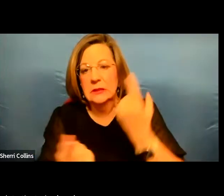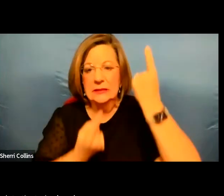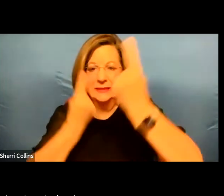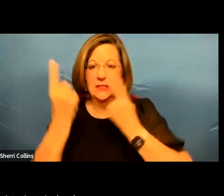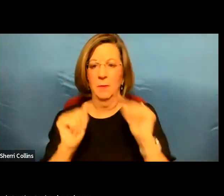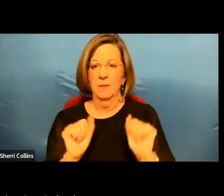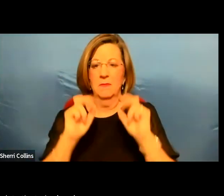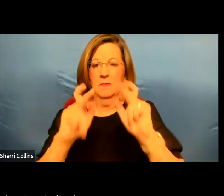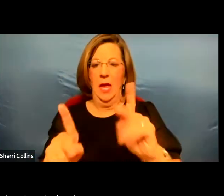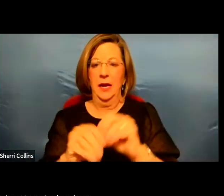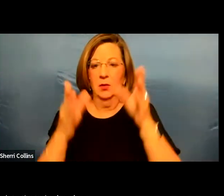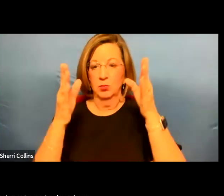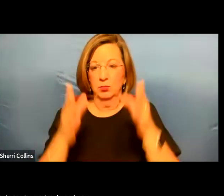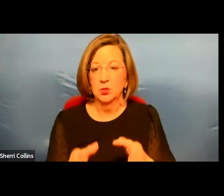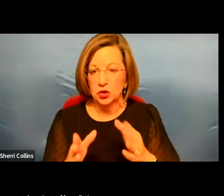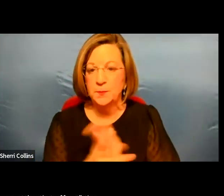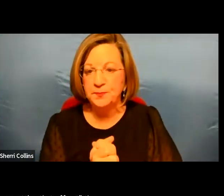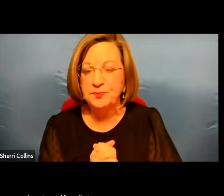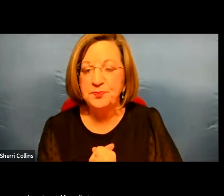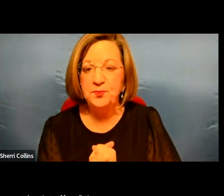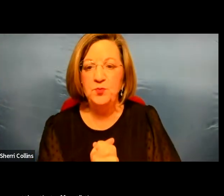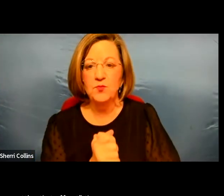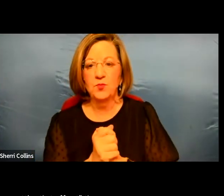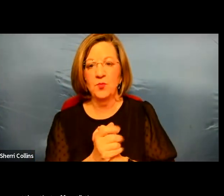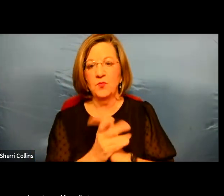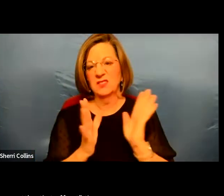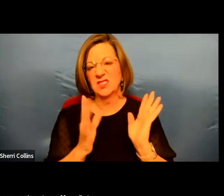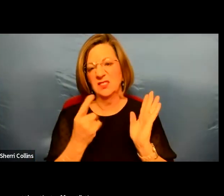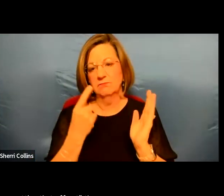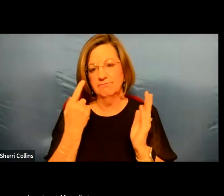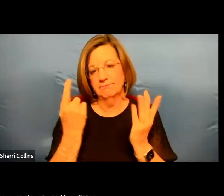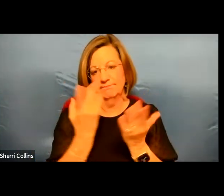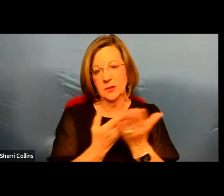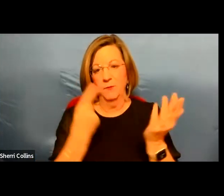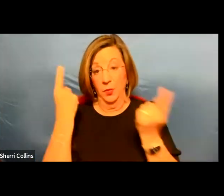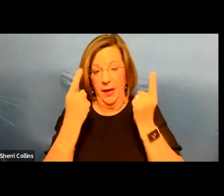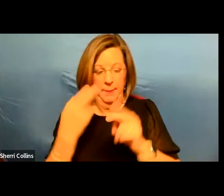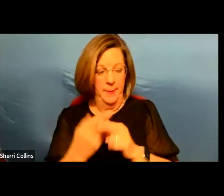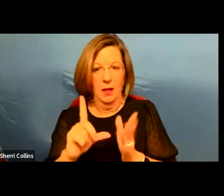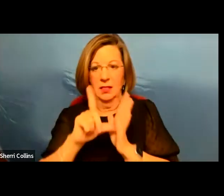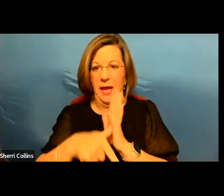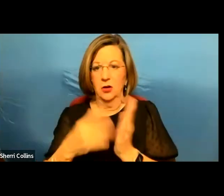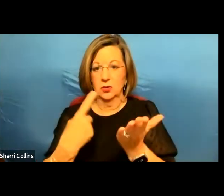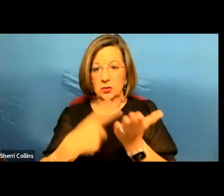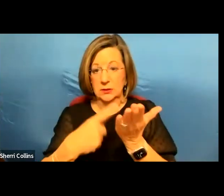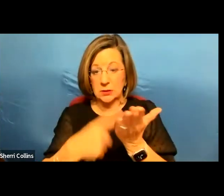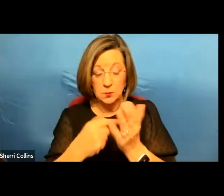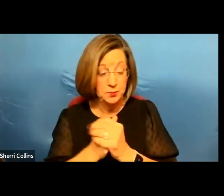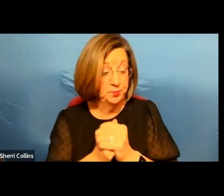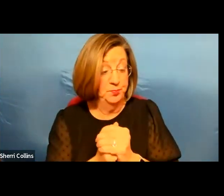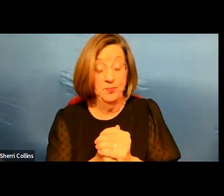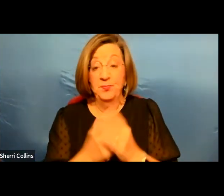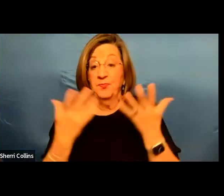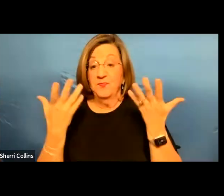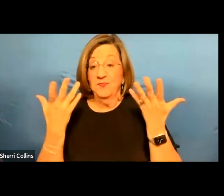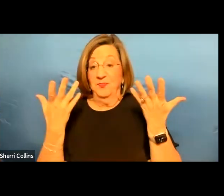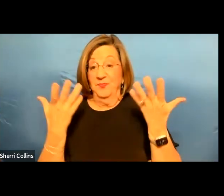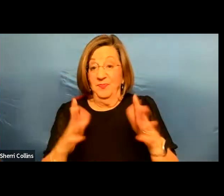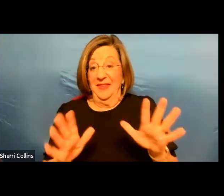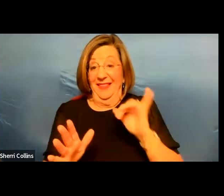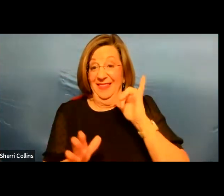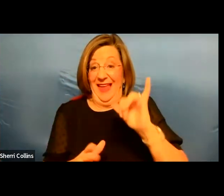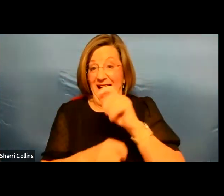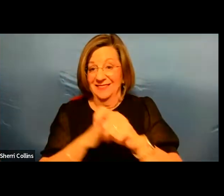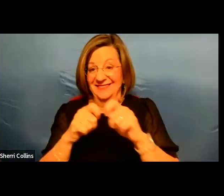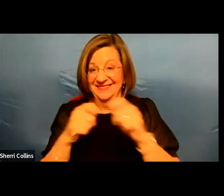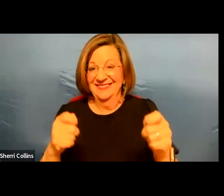perfect, but we do need to wait until it's better for that. So I suggest that we consider going back in person, just something to think about, food for